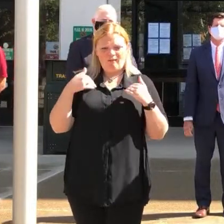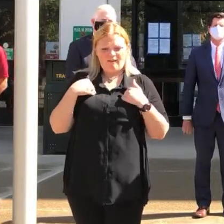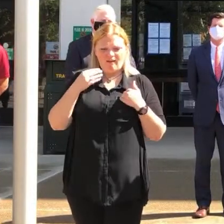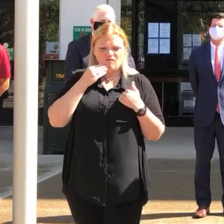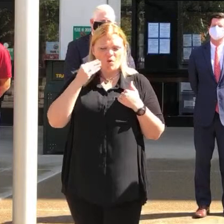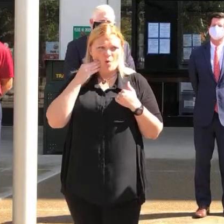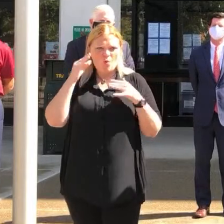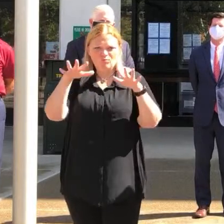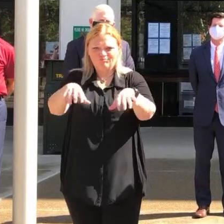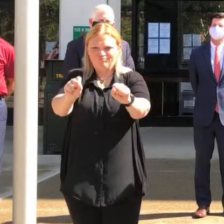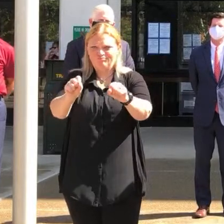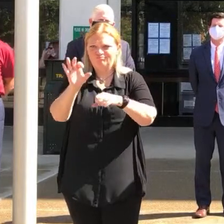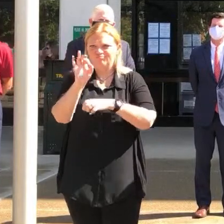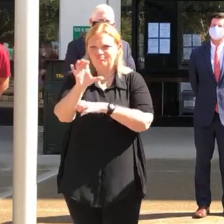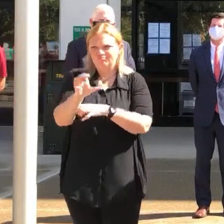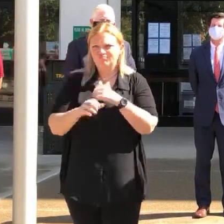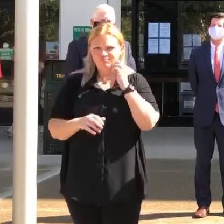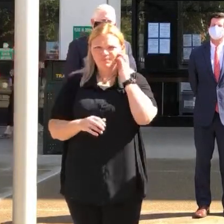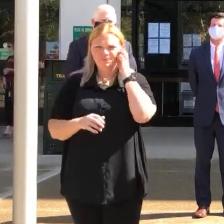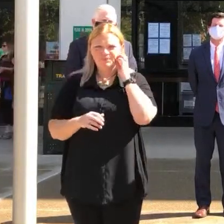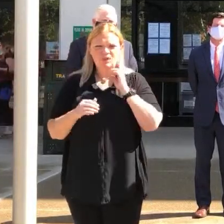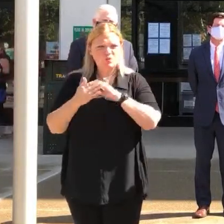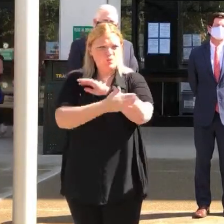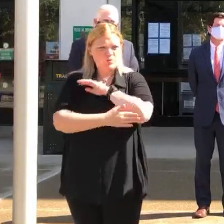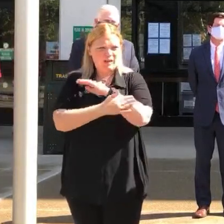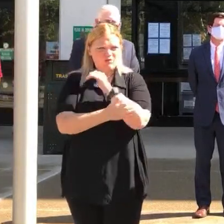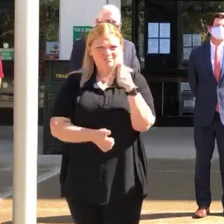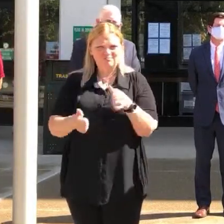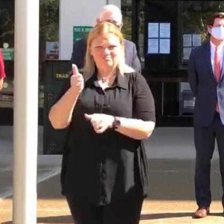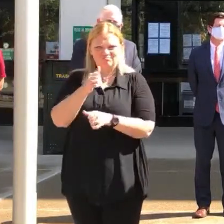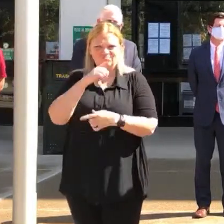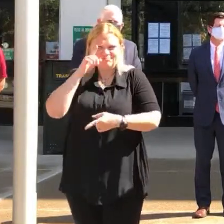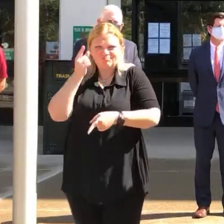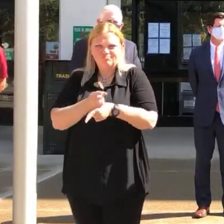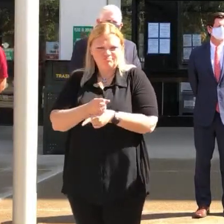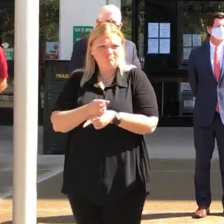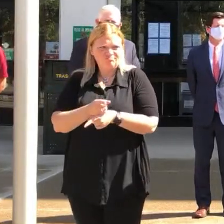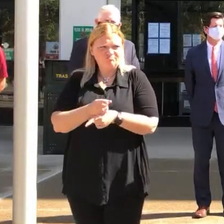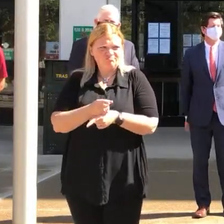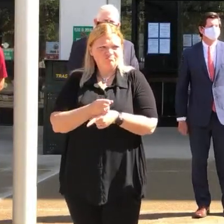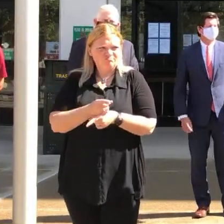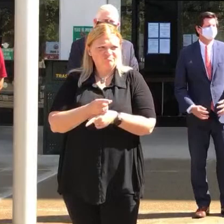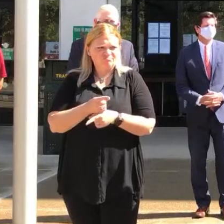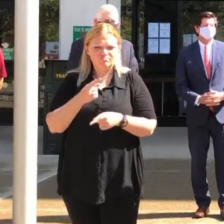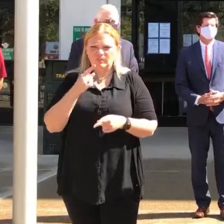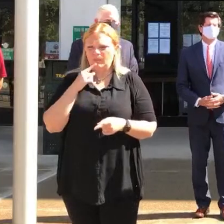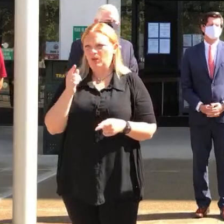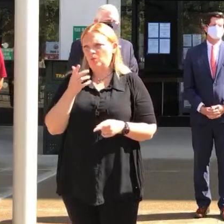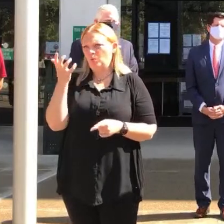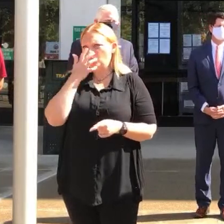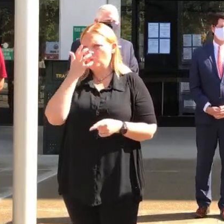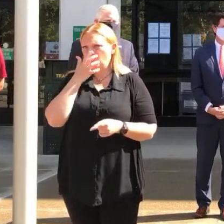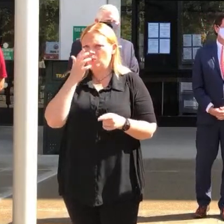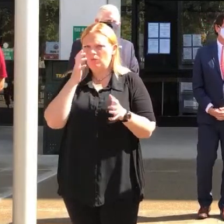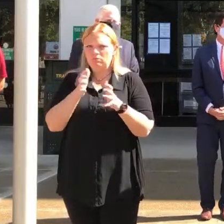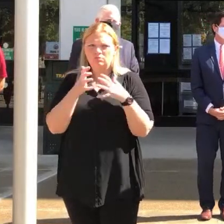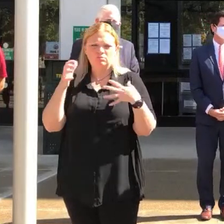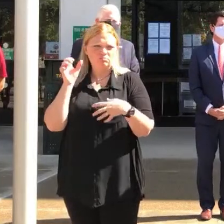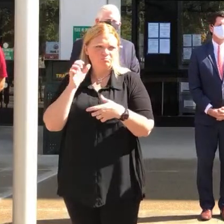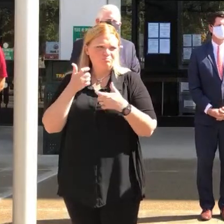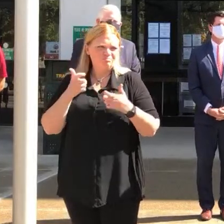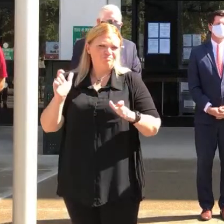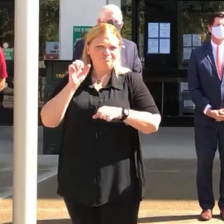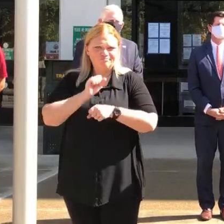homes foreclosed on. And the county executive is right. There has been a tremendous working